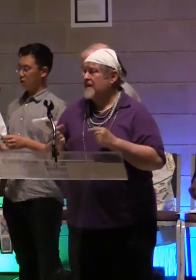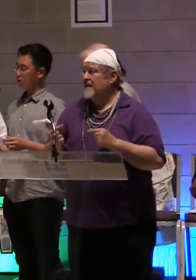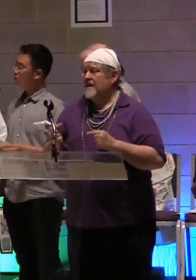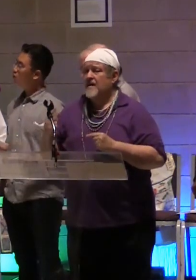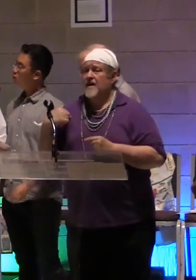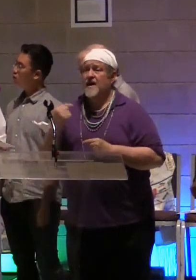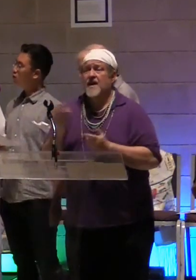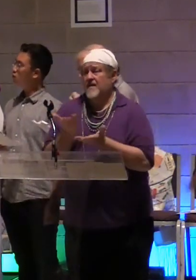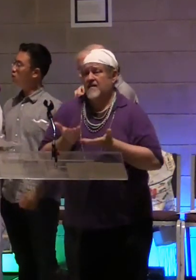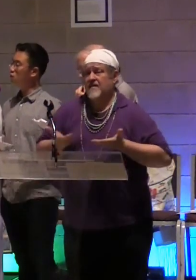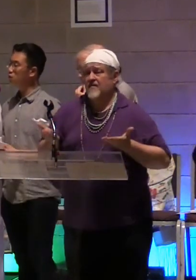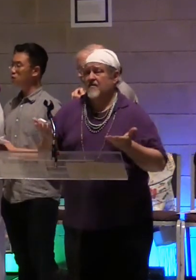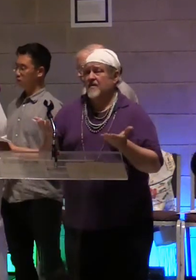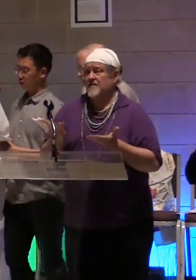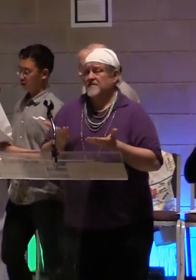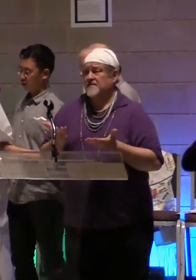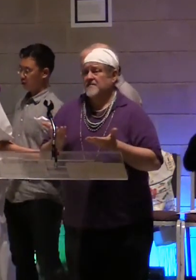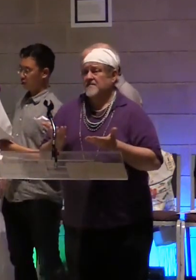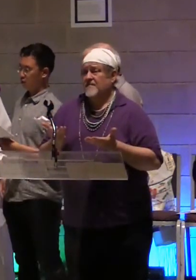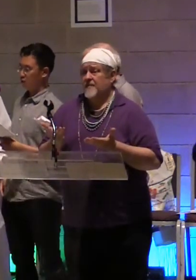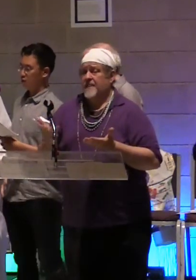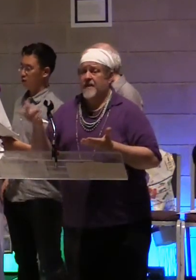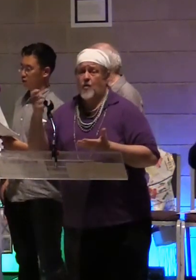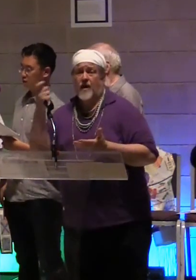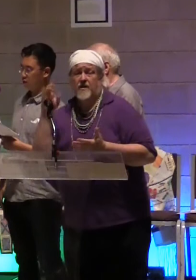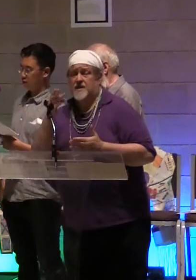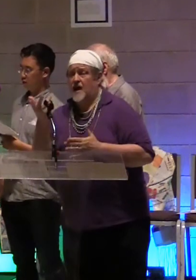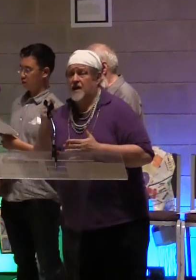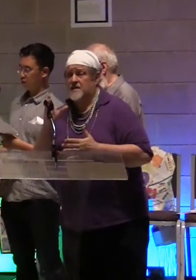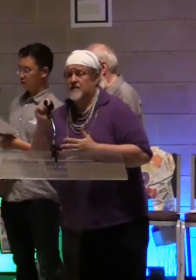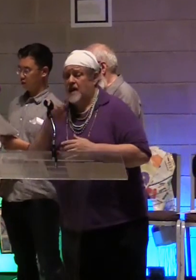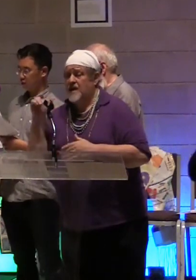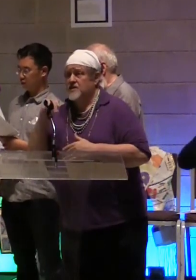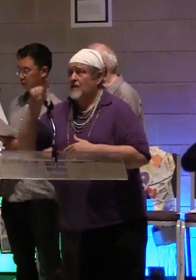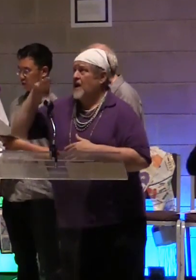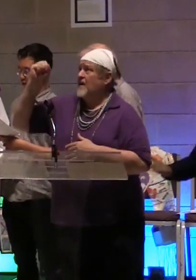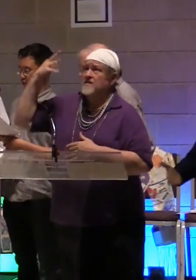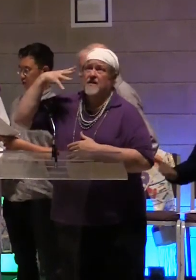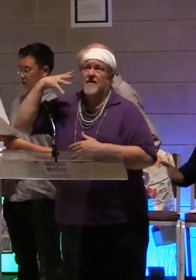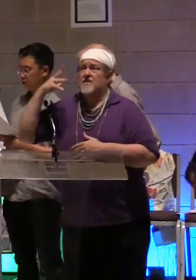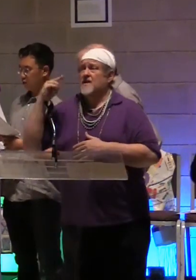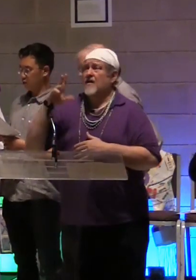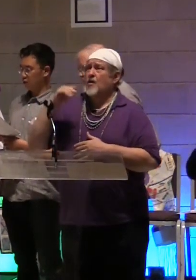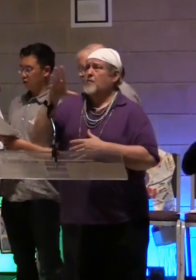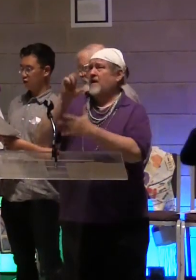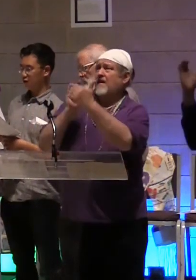And we're here, even though it's like the sun surrounds you